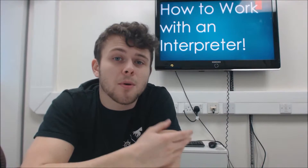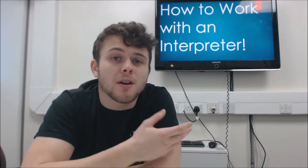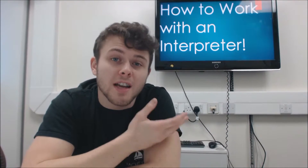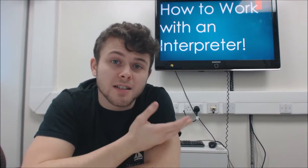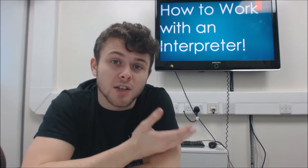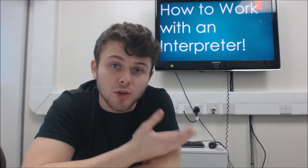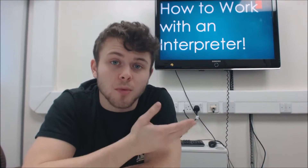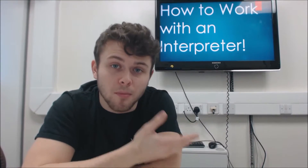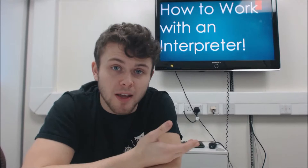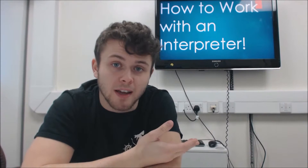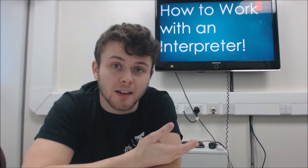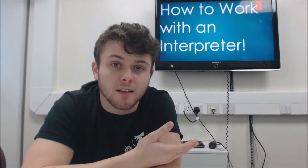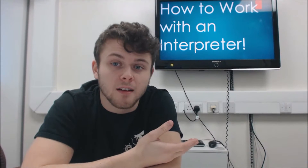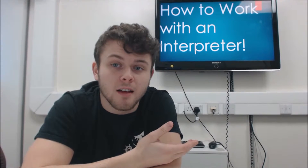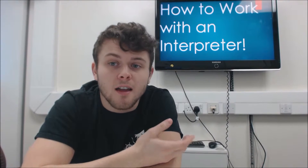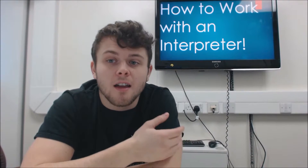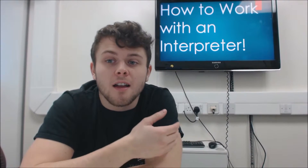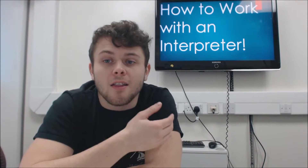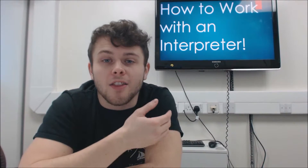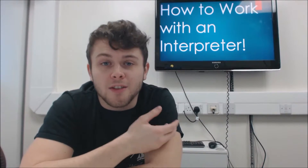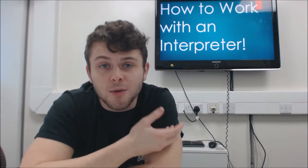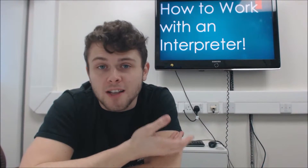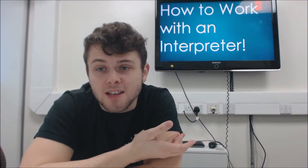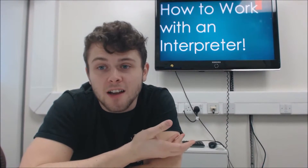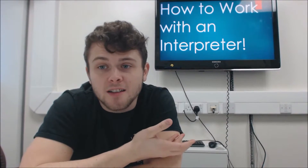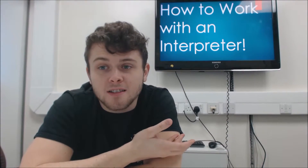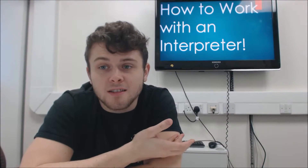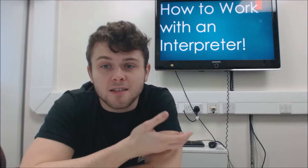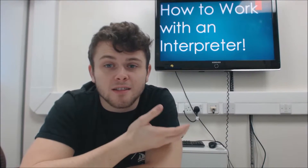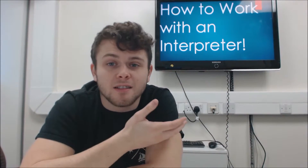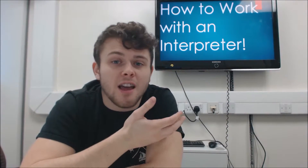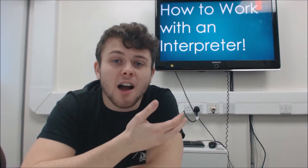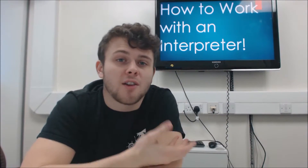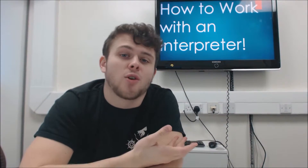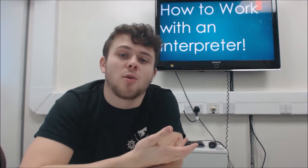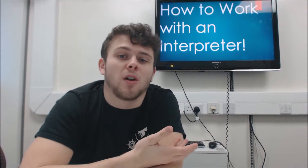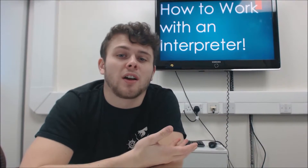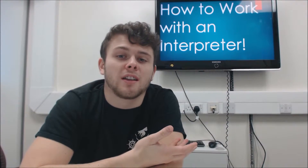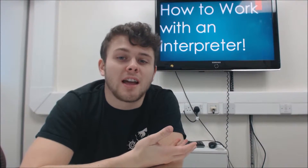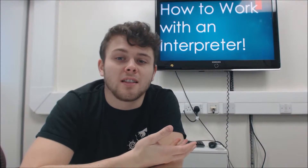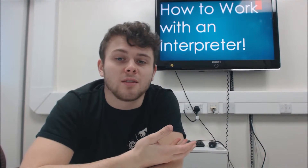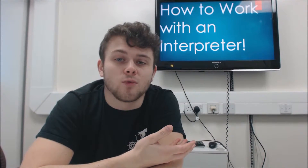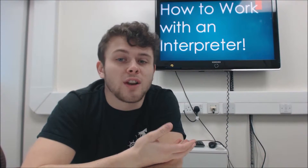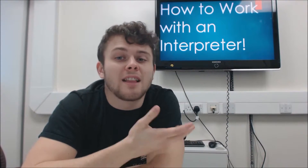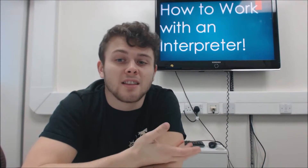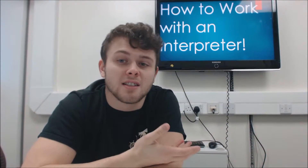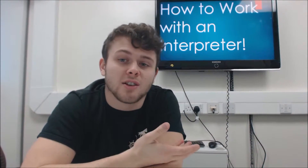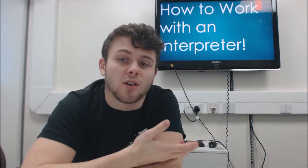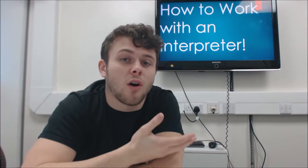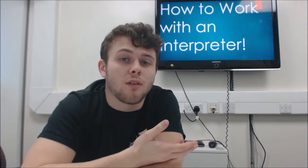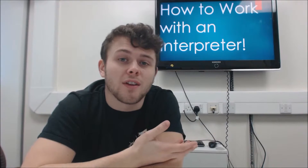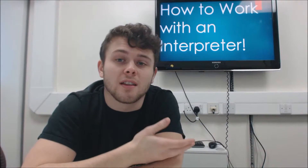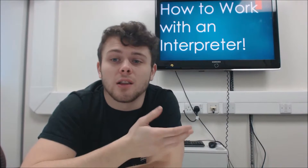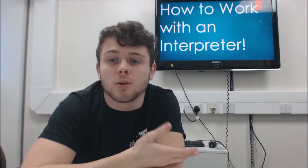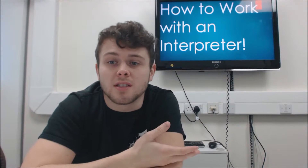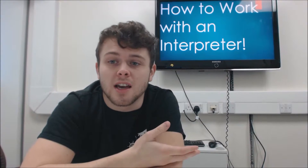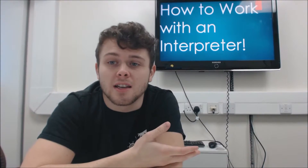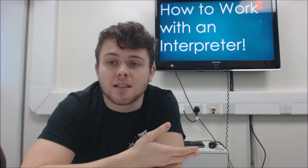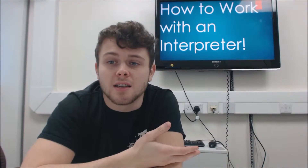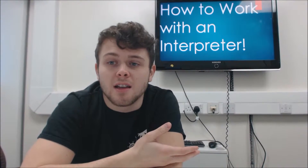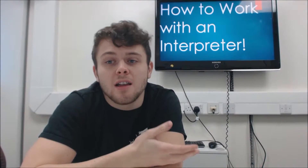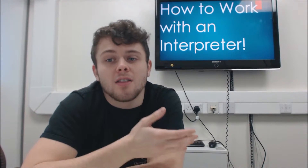The interpreter is a human being. They do get tired. They aren't a robot that can run endlessly on coffee